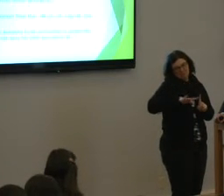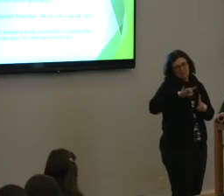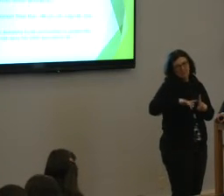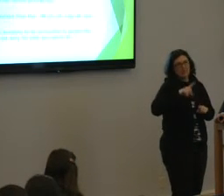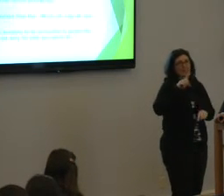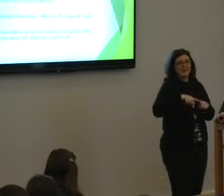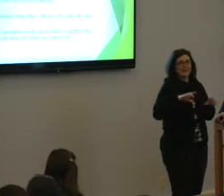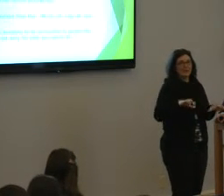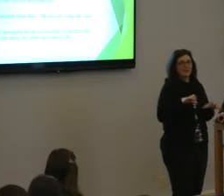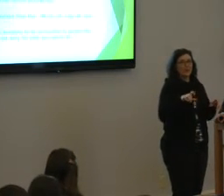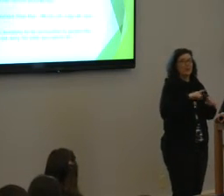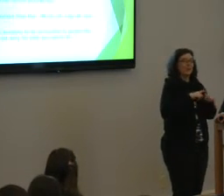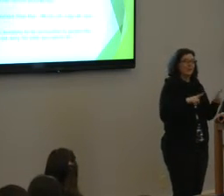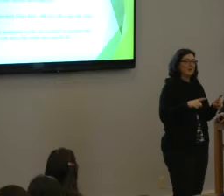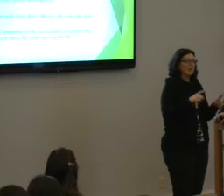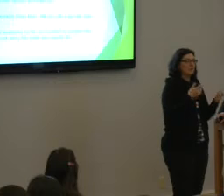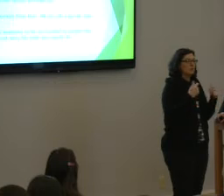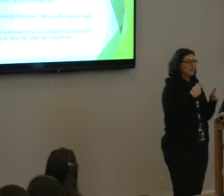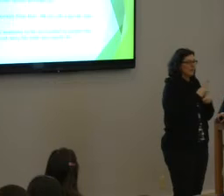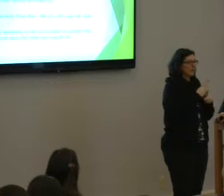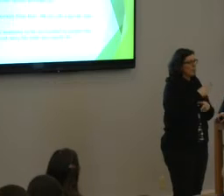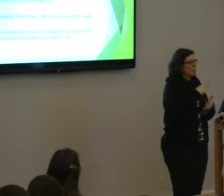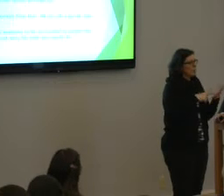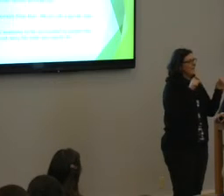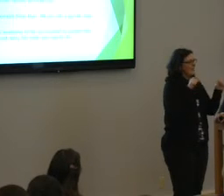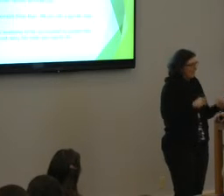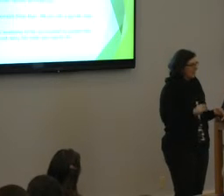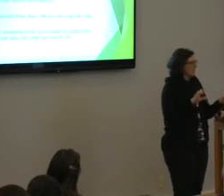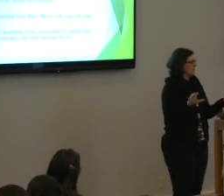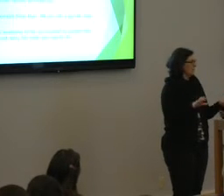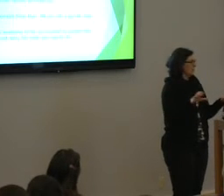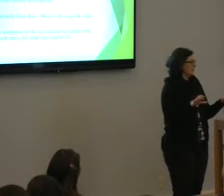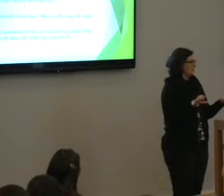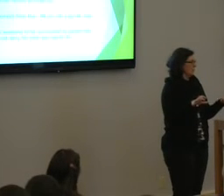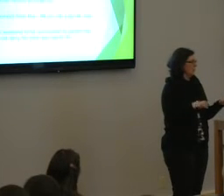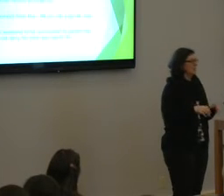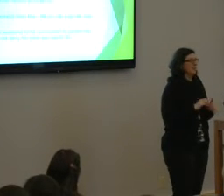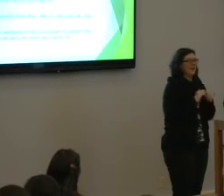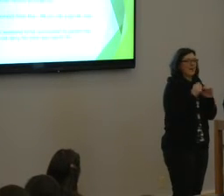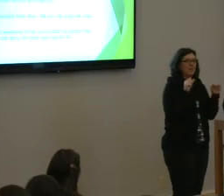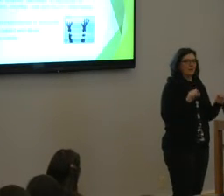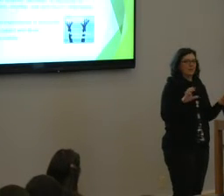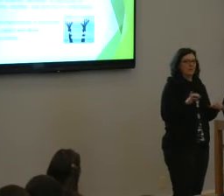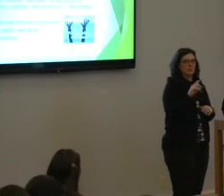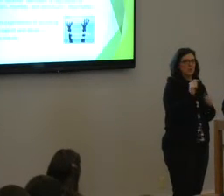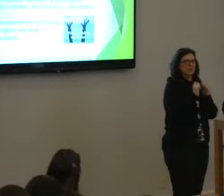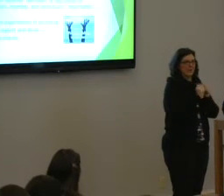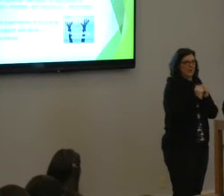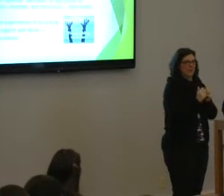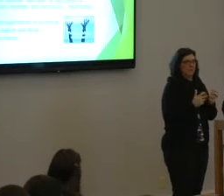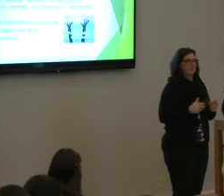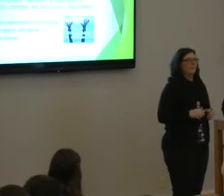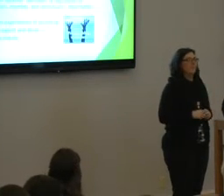do, but were sitting there trying to figure out, what can we do? What can he do? How can we do that together?